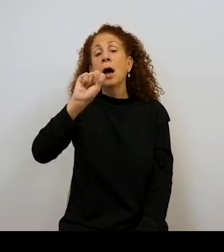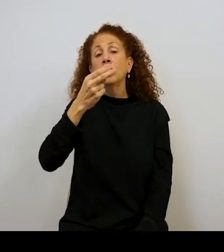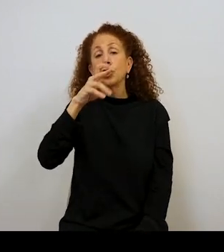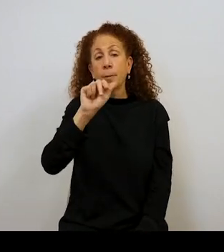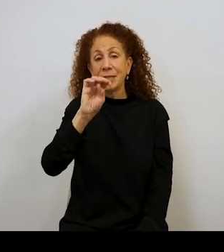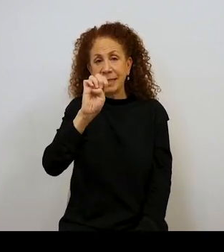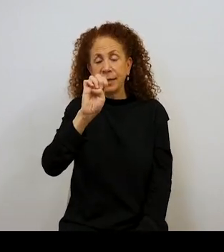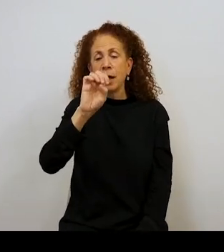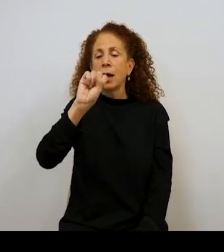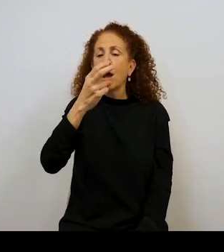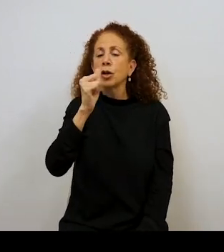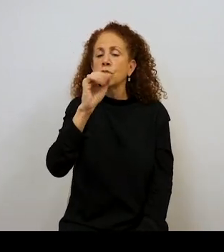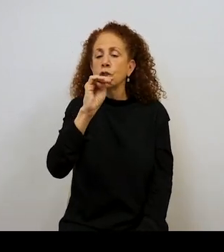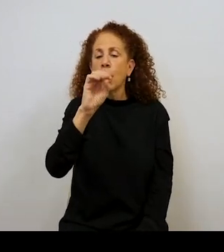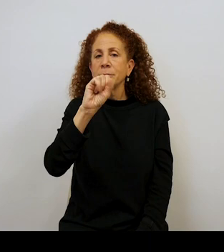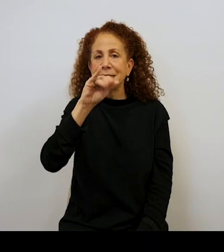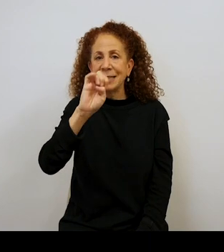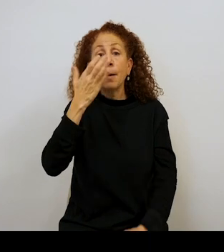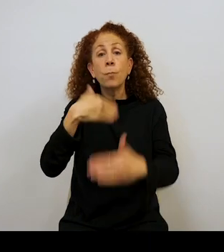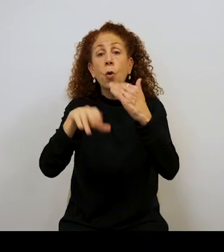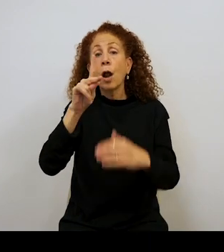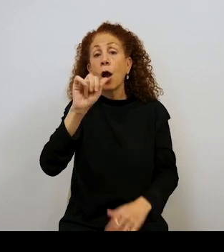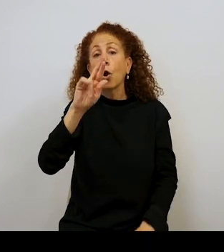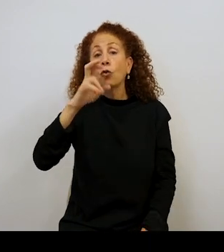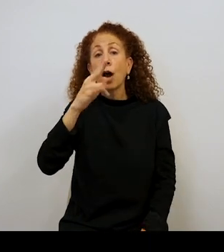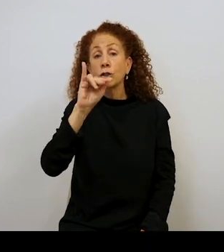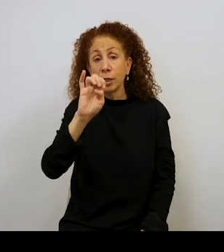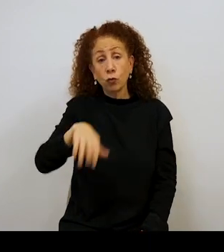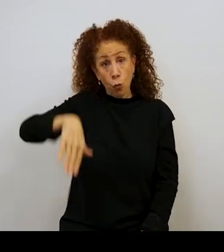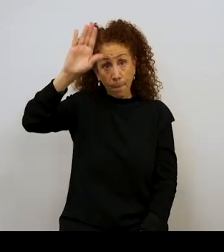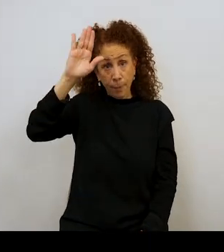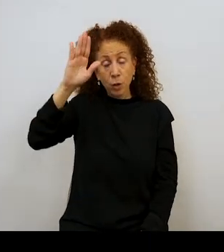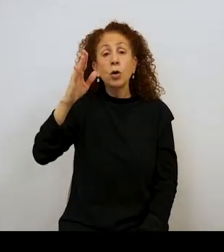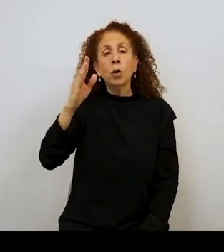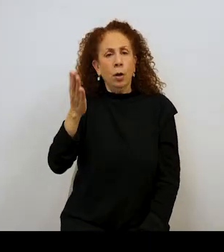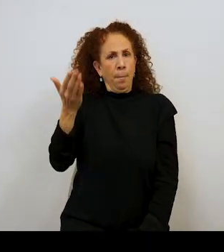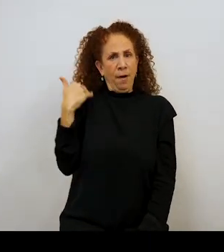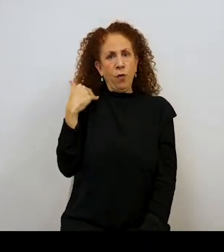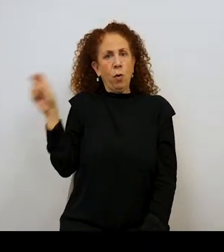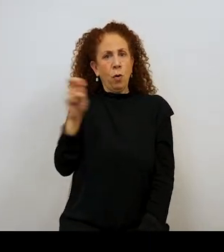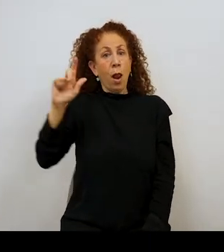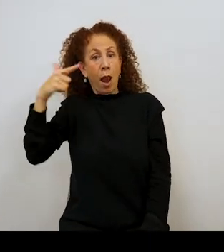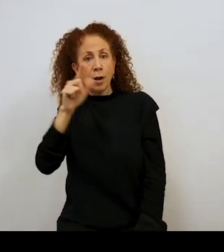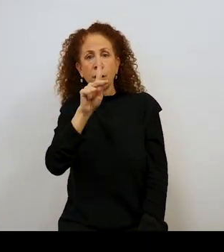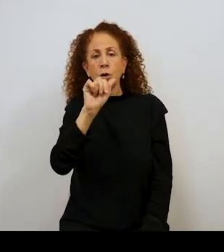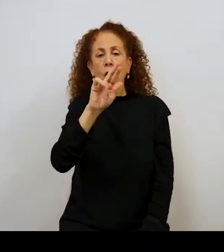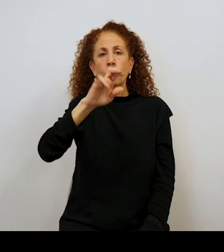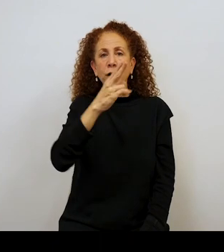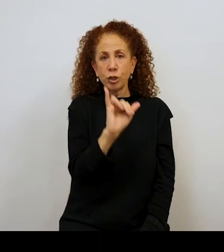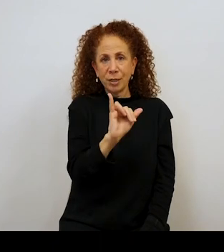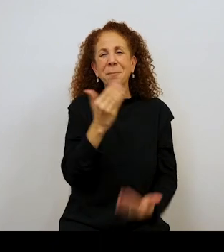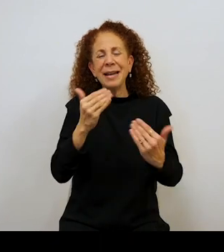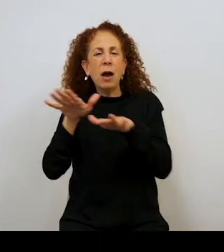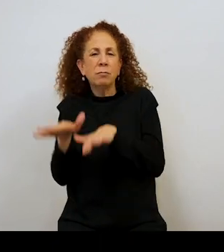in 1973 in Karachi, where she grew up. And until recently, she split her time between Karachi and London, but is now based primarily